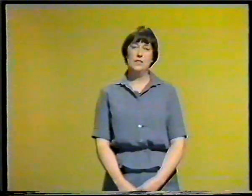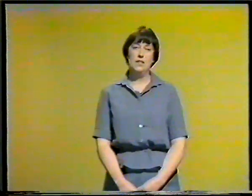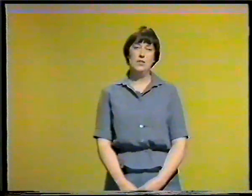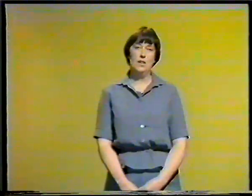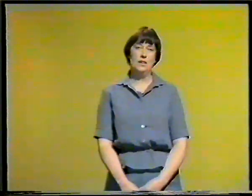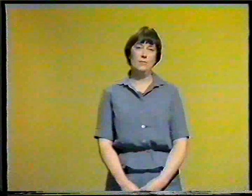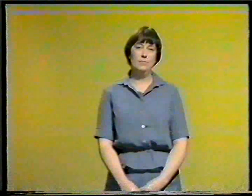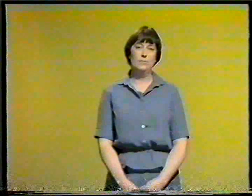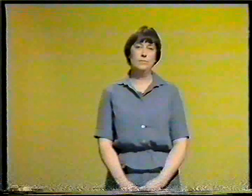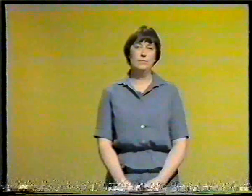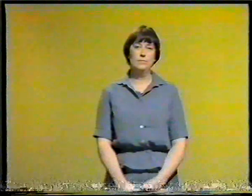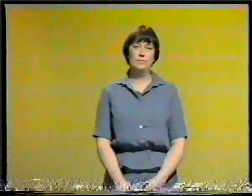9.